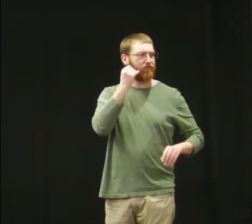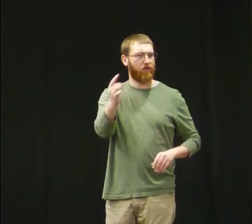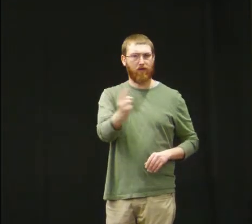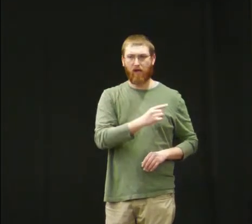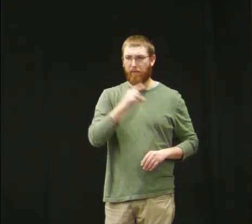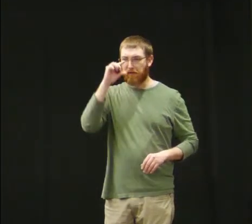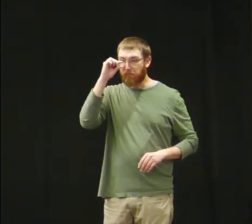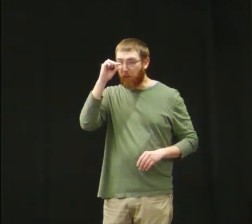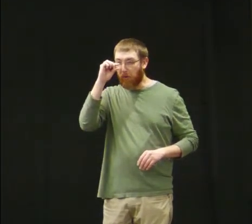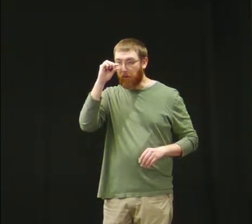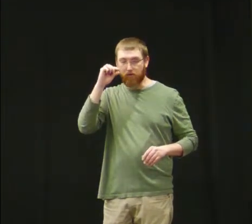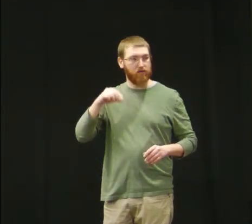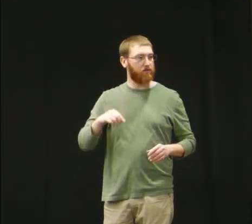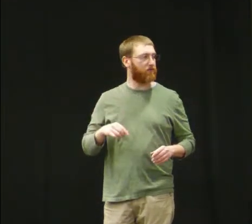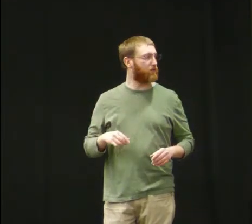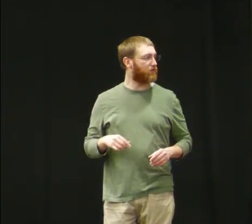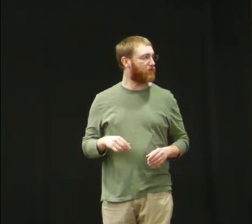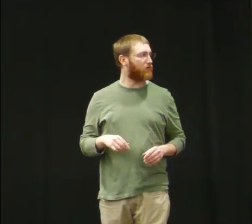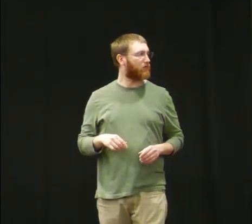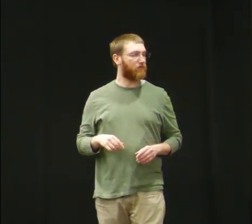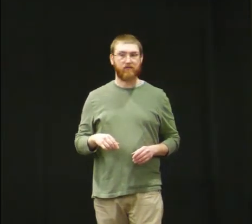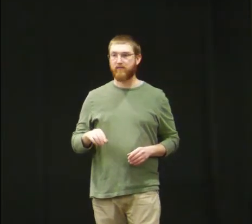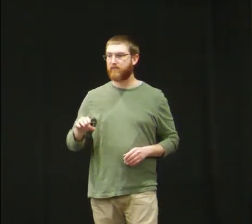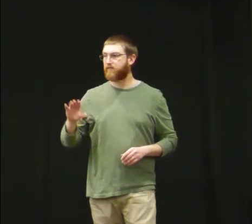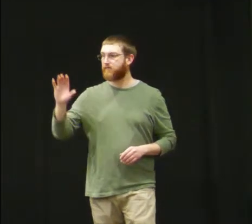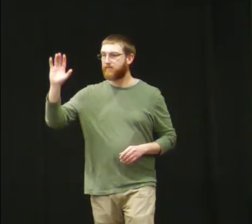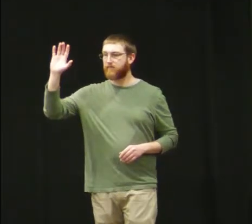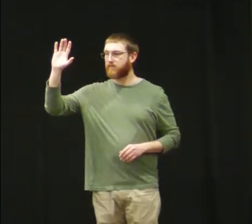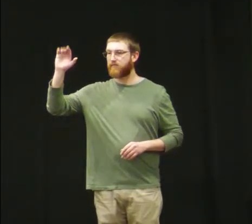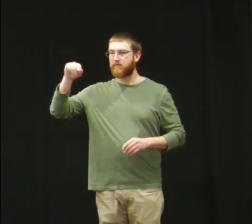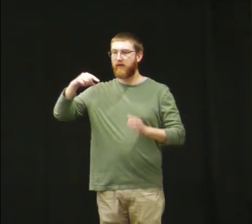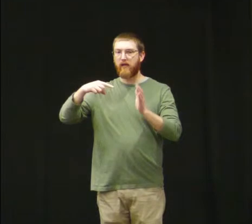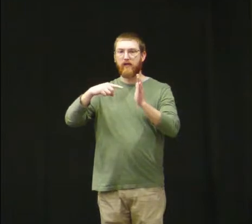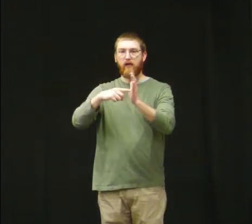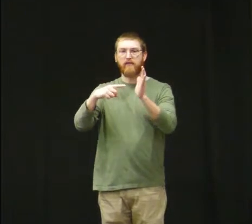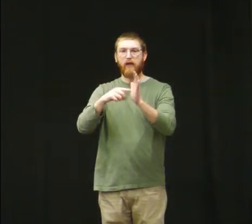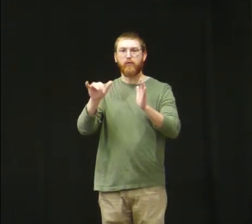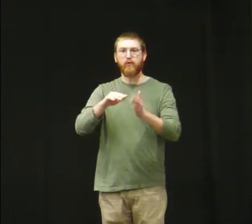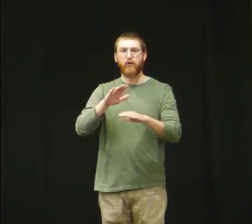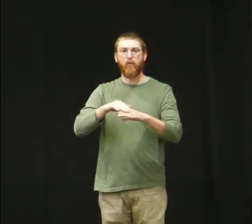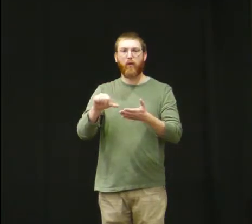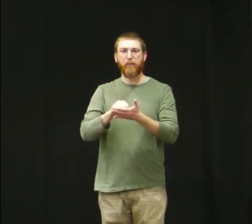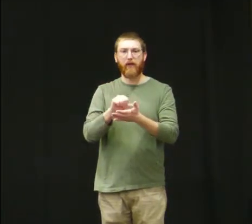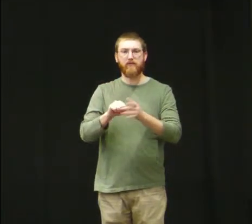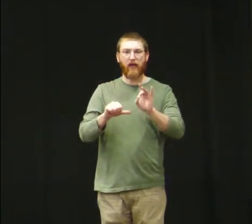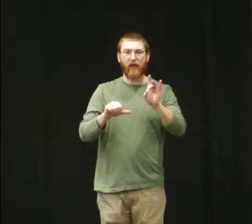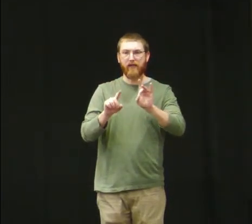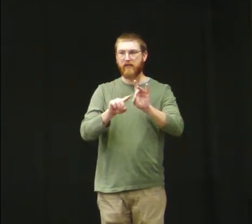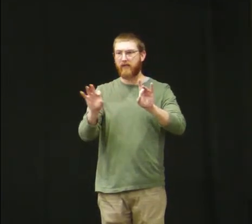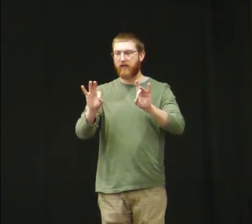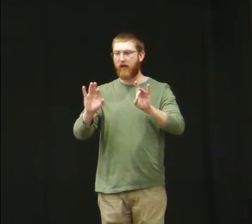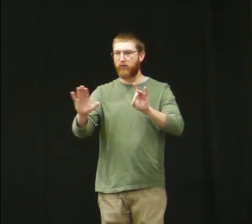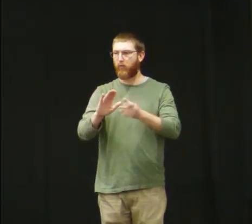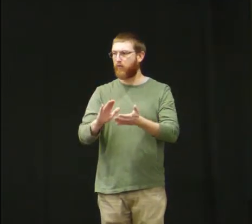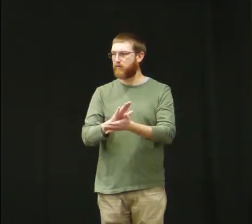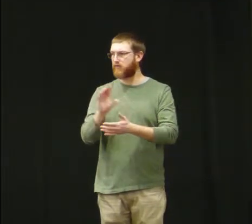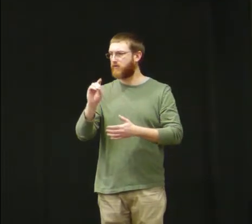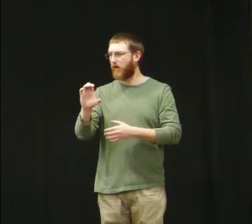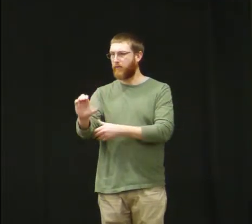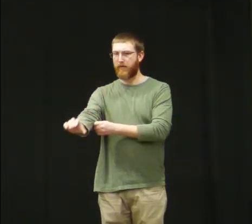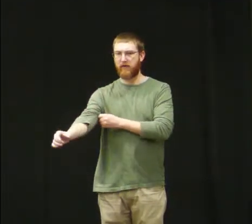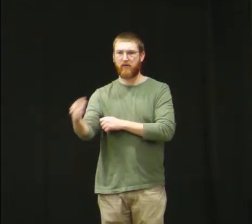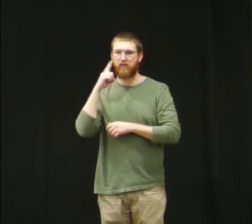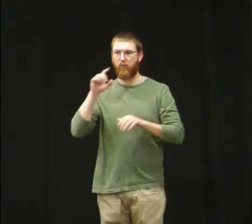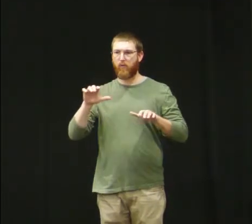feel free. These examples are also on page 8 and 9 of your IEP guidance document of